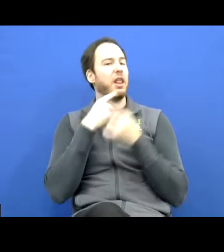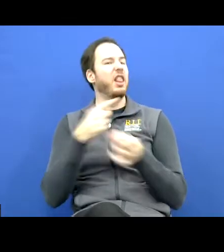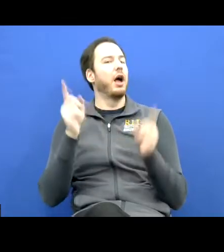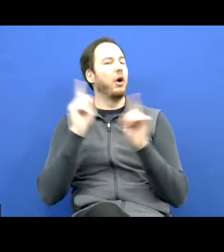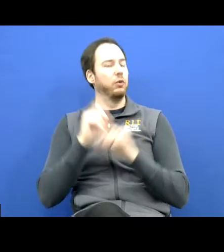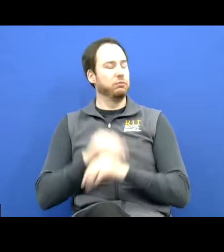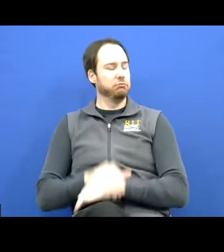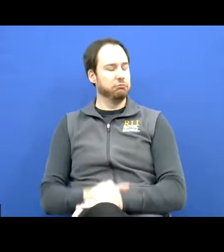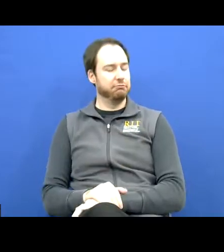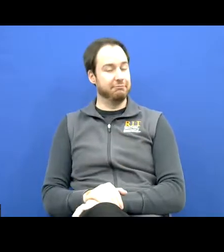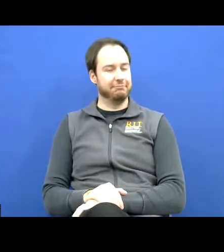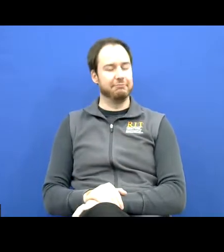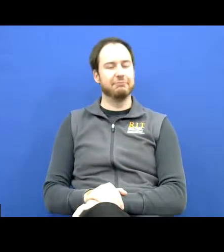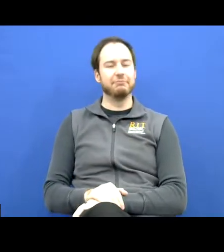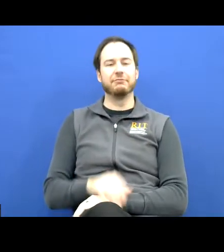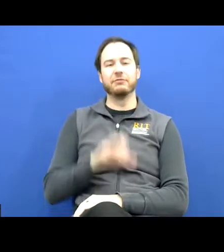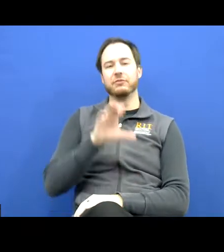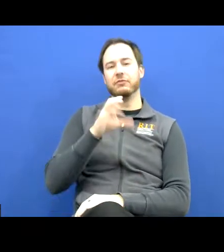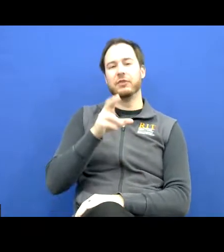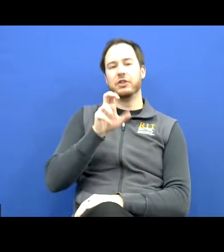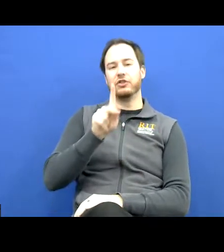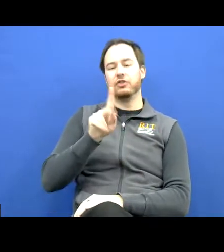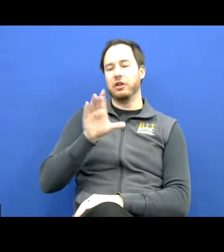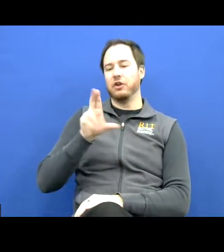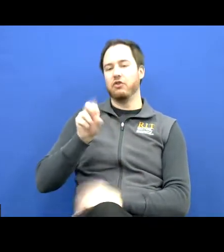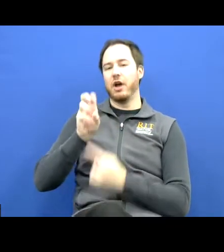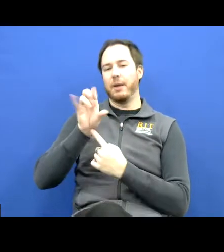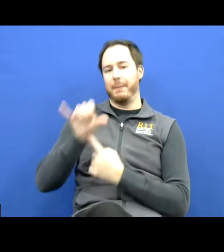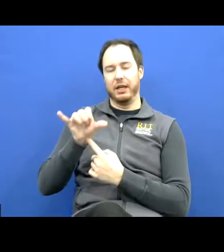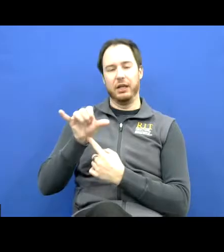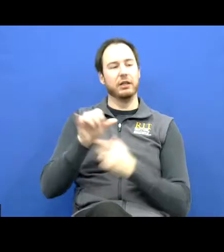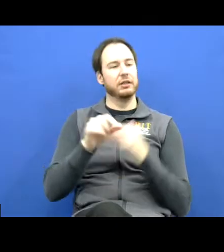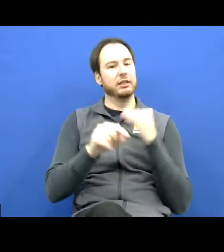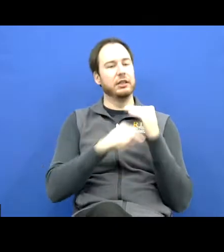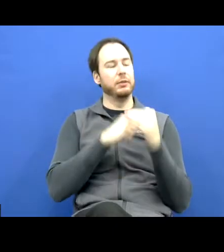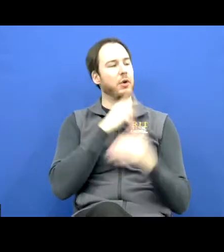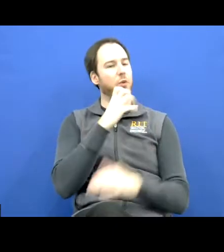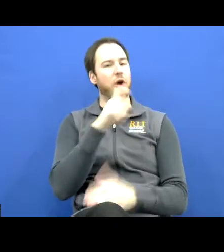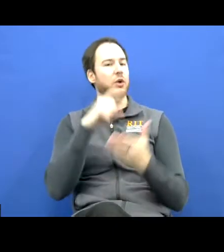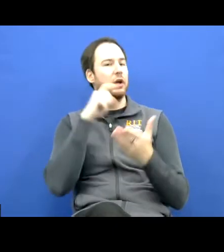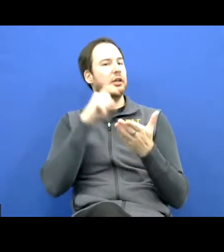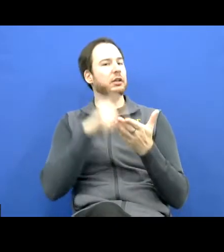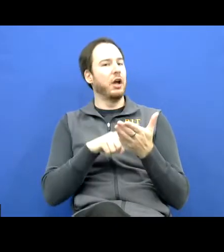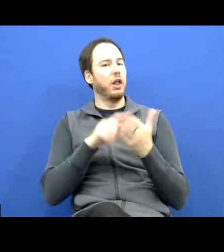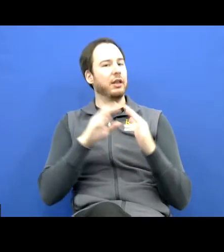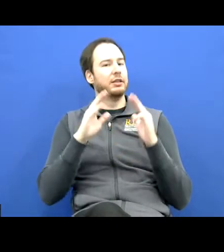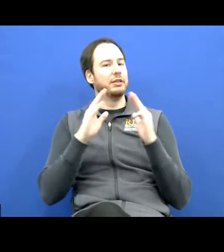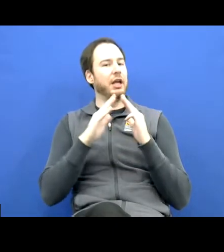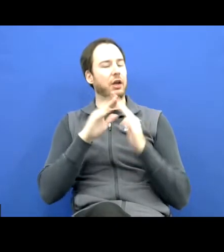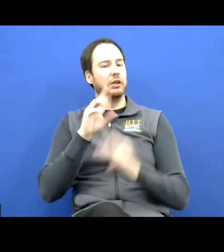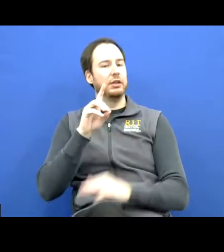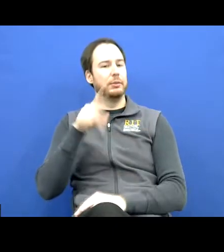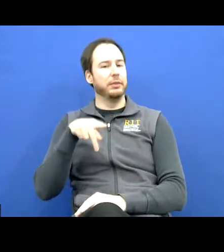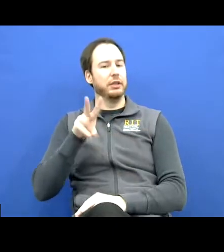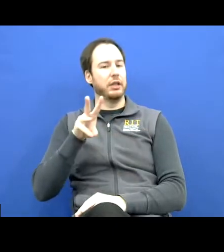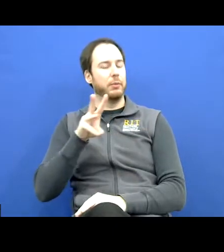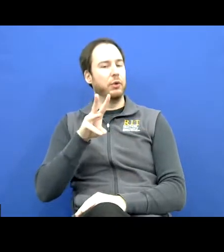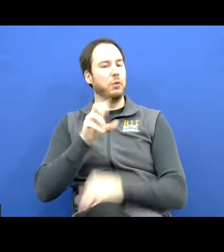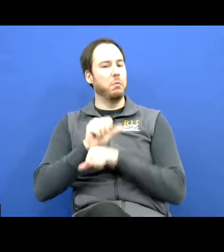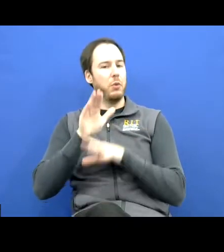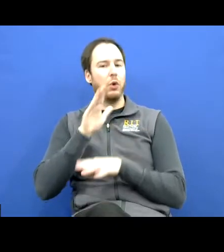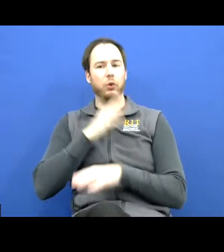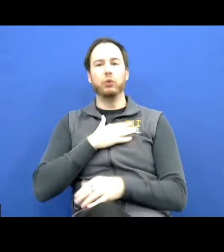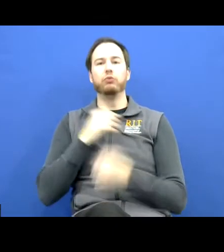day. So it's from Chuck Crosby. Says, I want to acknowledge one of our town's DPW employees that stopped his